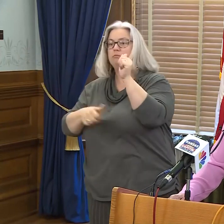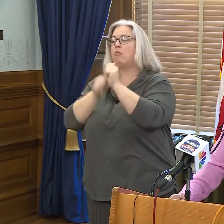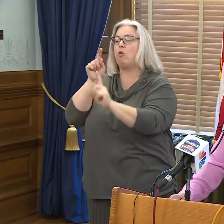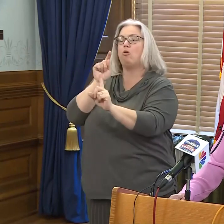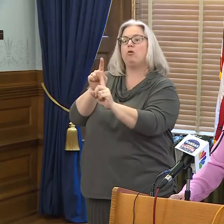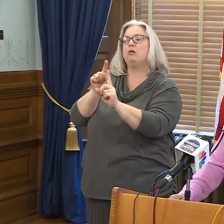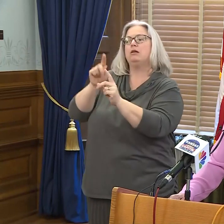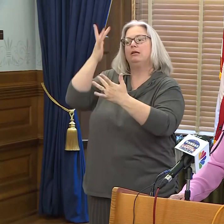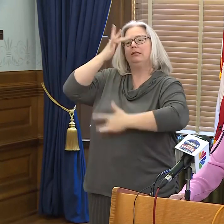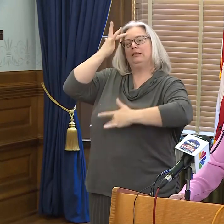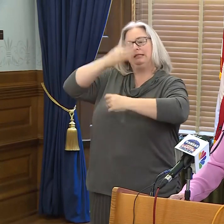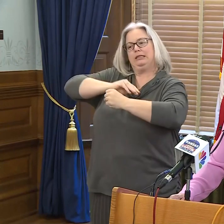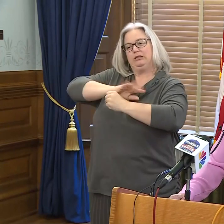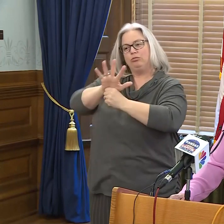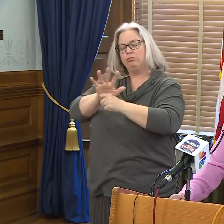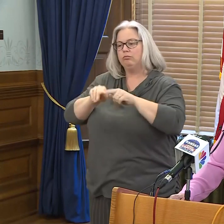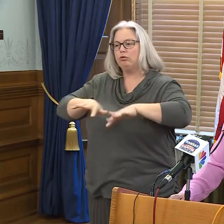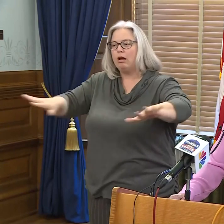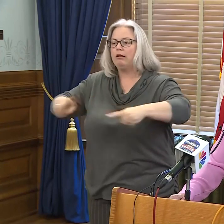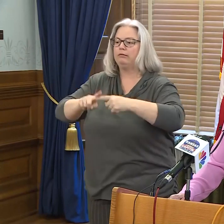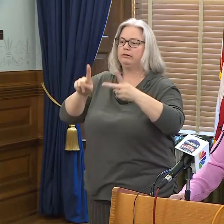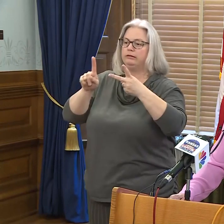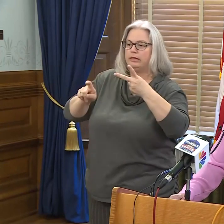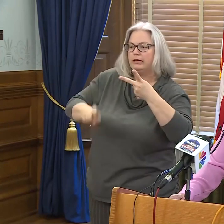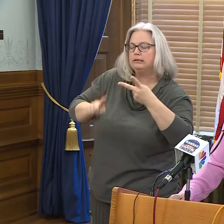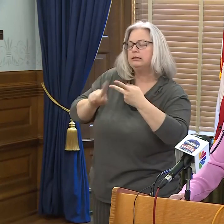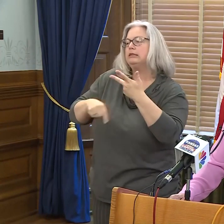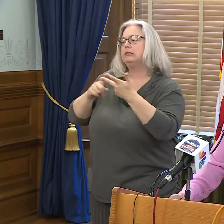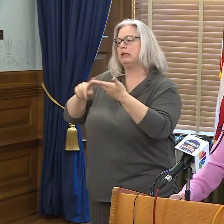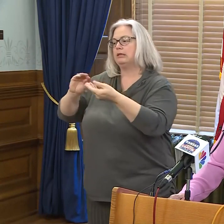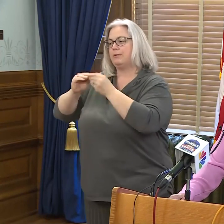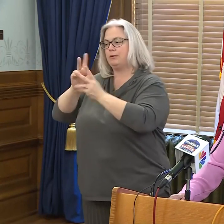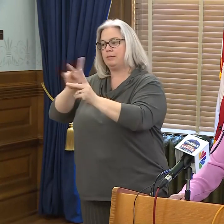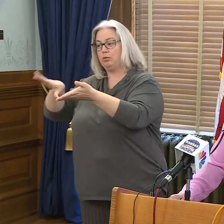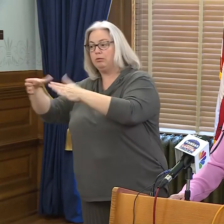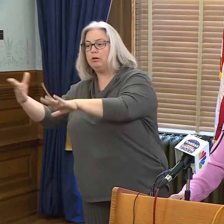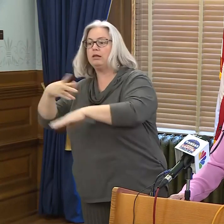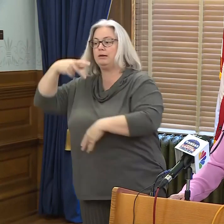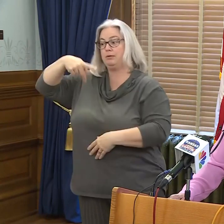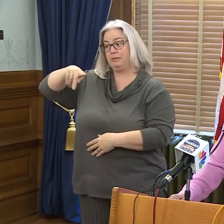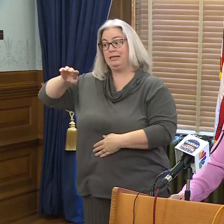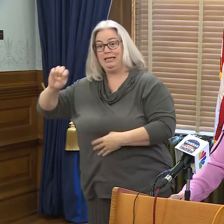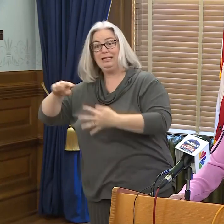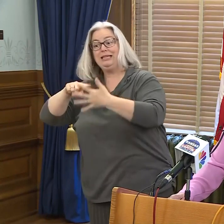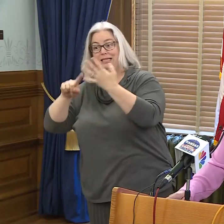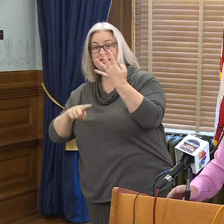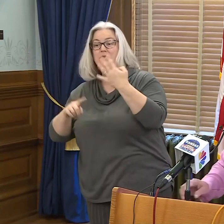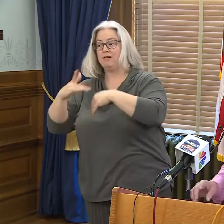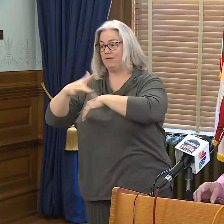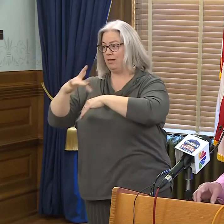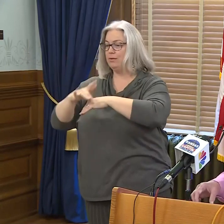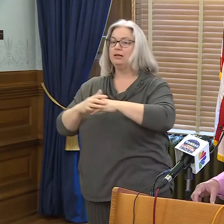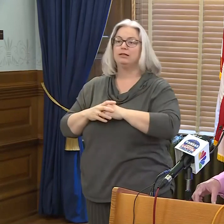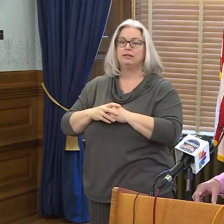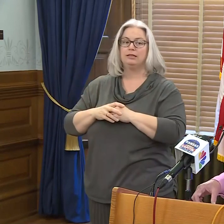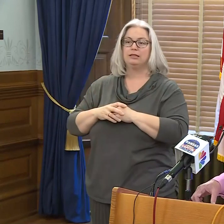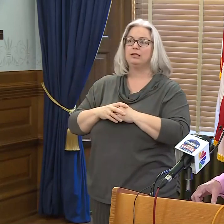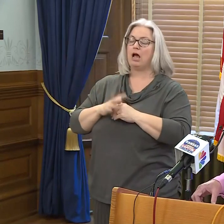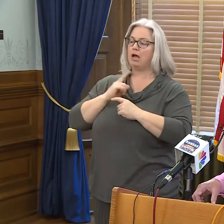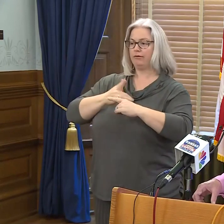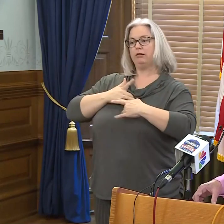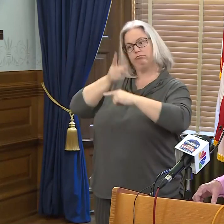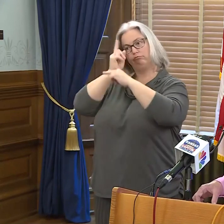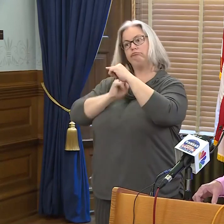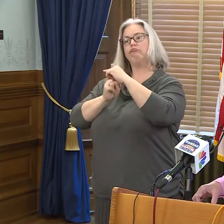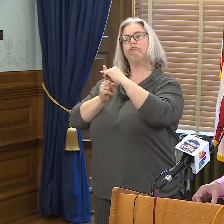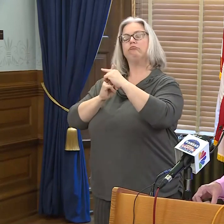disease spread, testing, hospitalization and death rates, and personal protective equipment availability. I'm encouraged